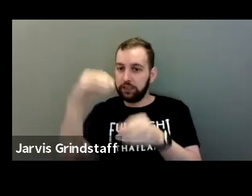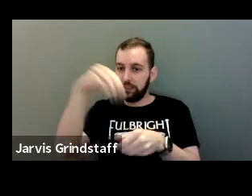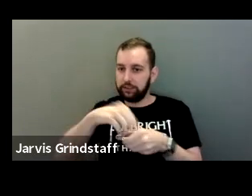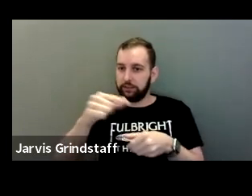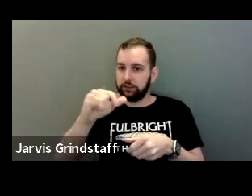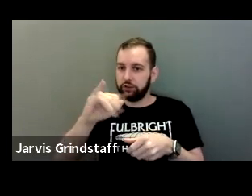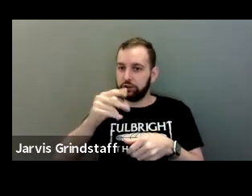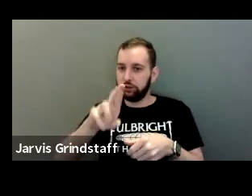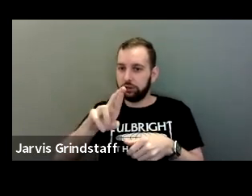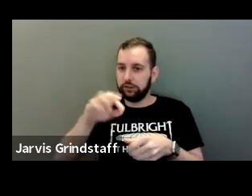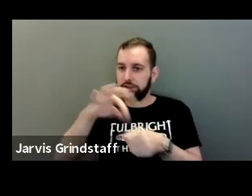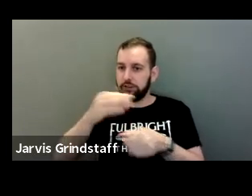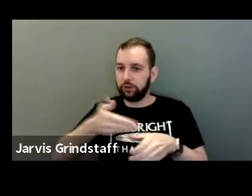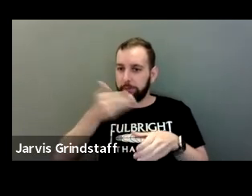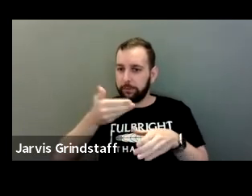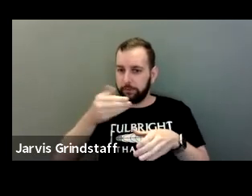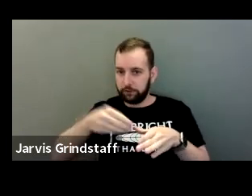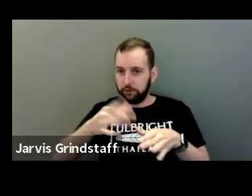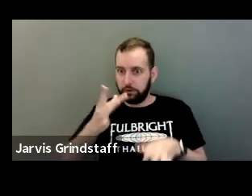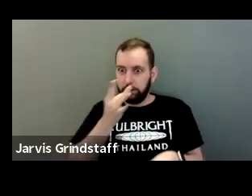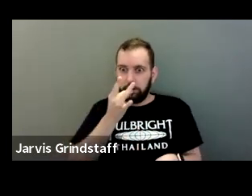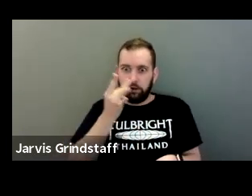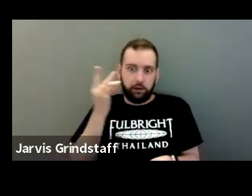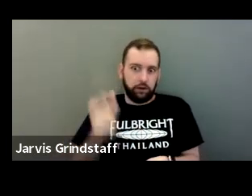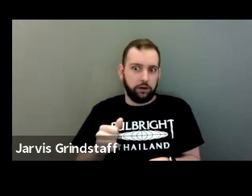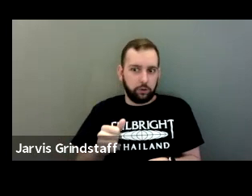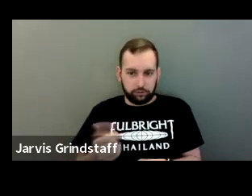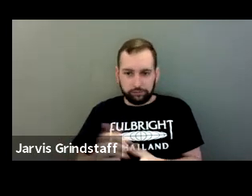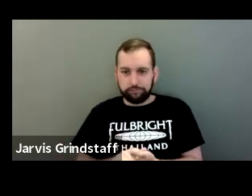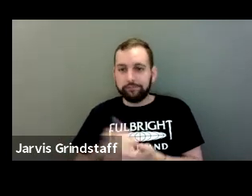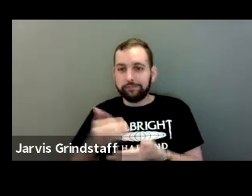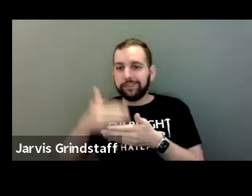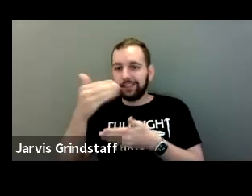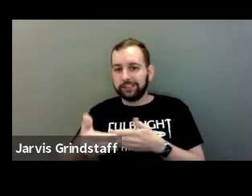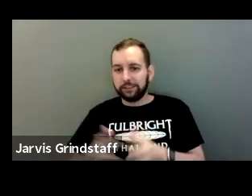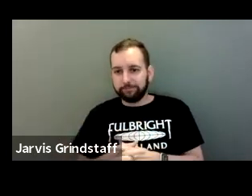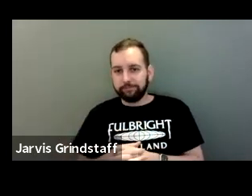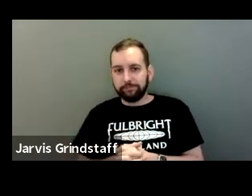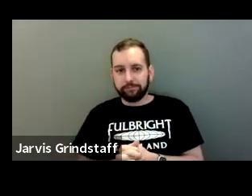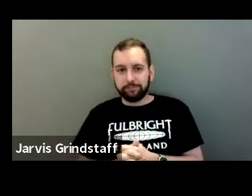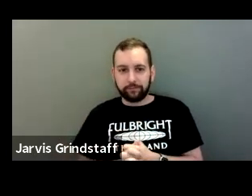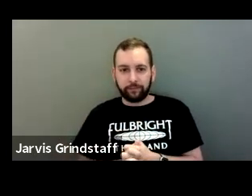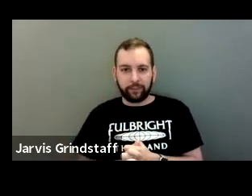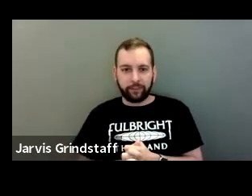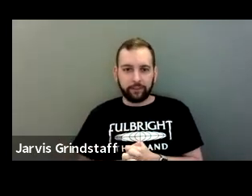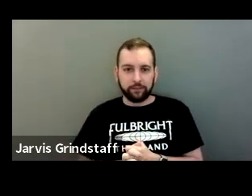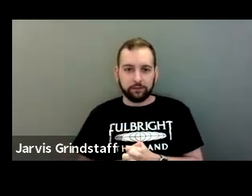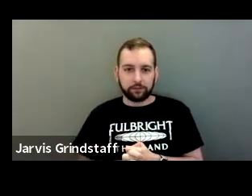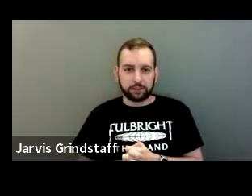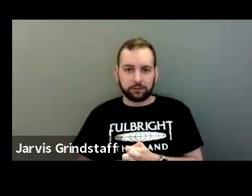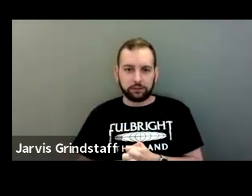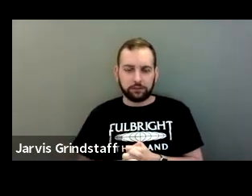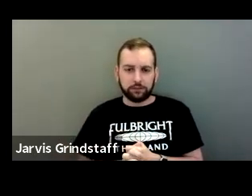black sesame balls in ginger tea. And it is delicious. Next